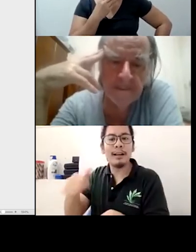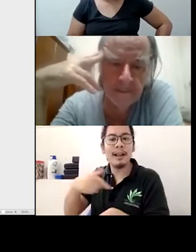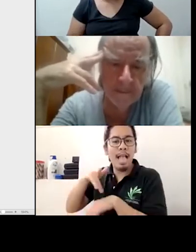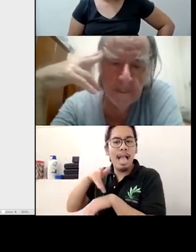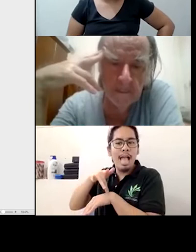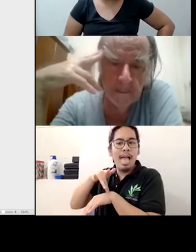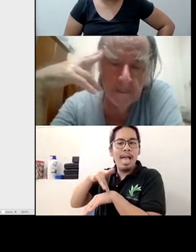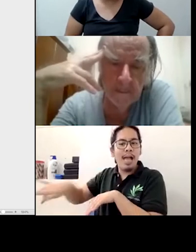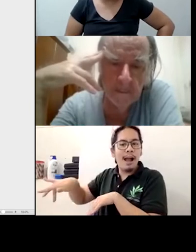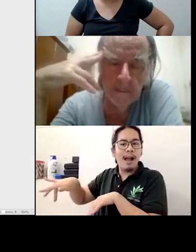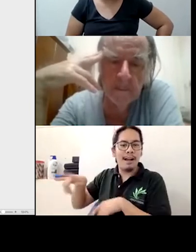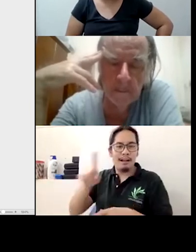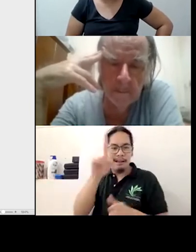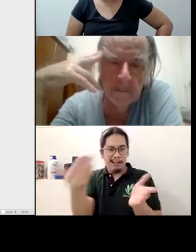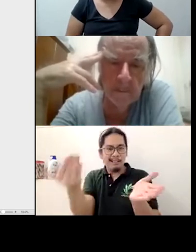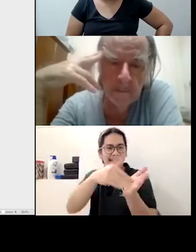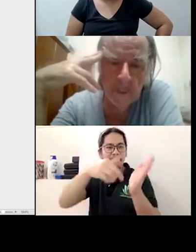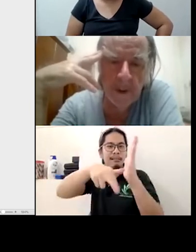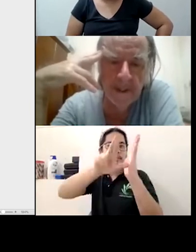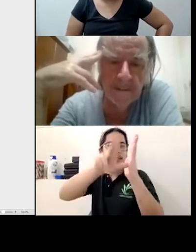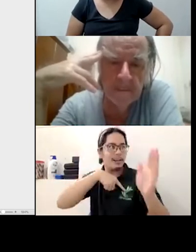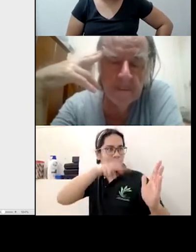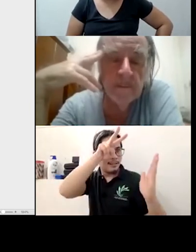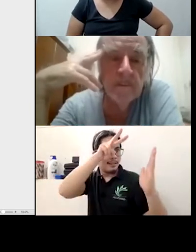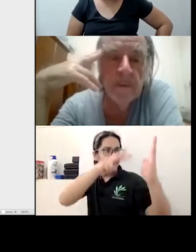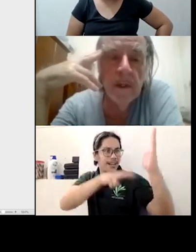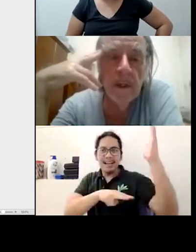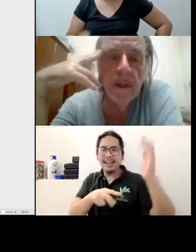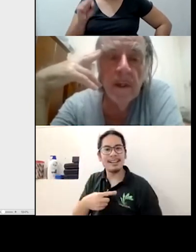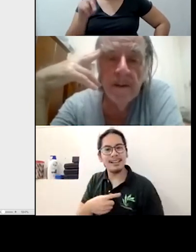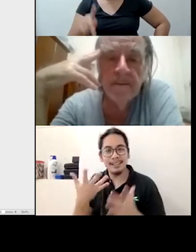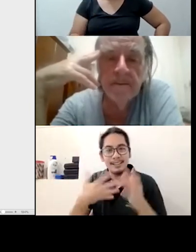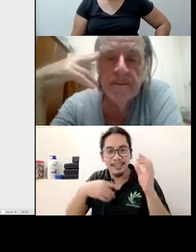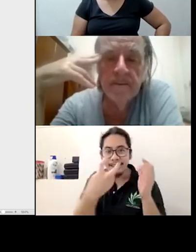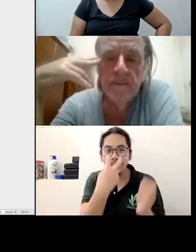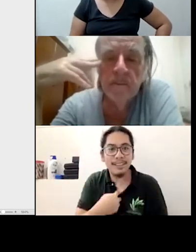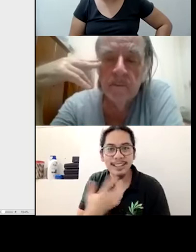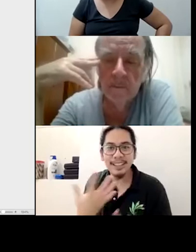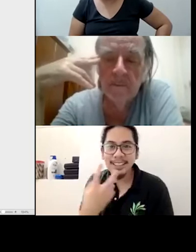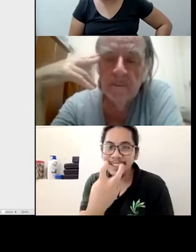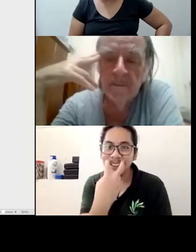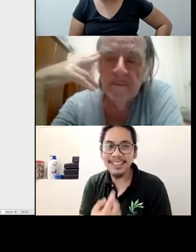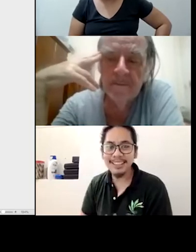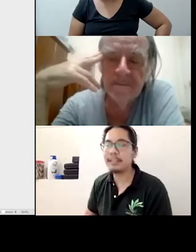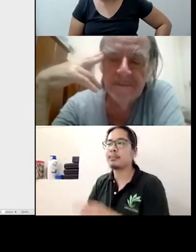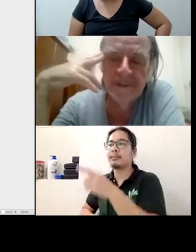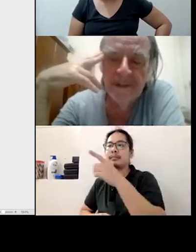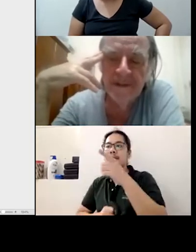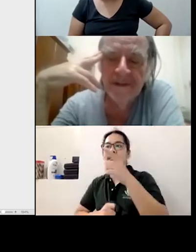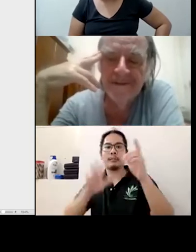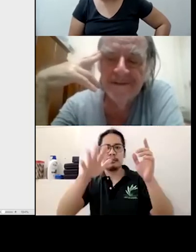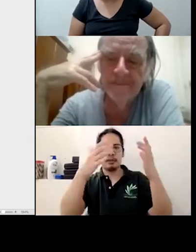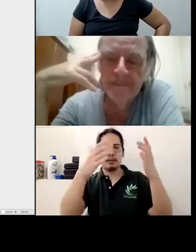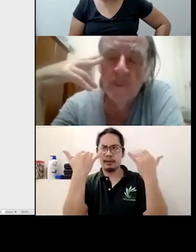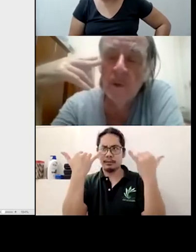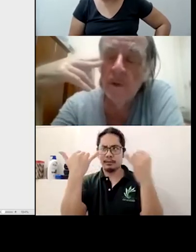not Yeah. in our grouping. Okay. So we'll have to incorporate that in. Sorry, you